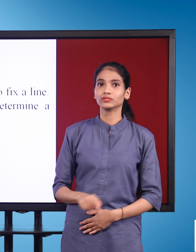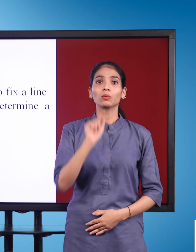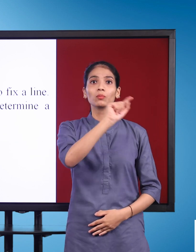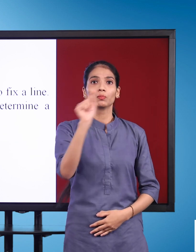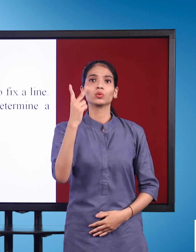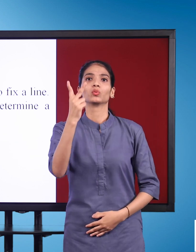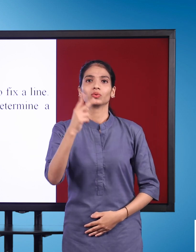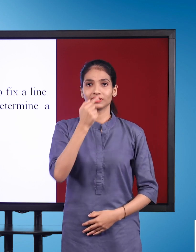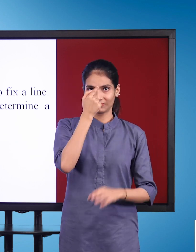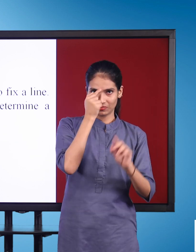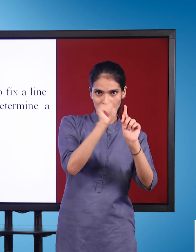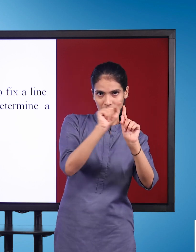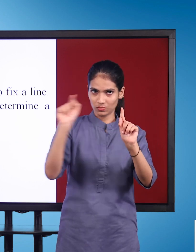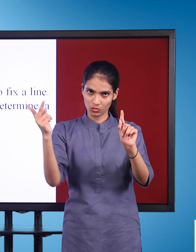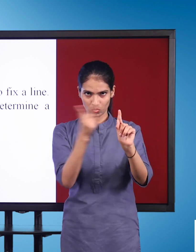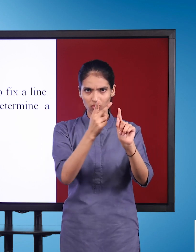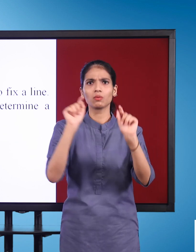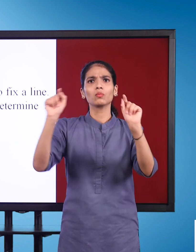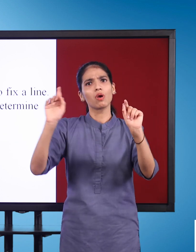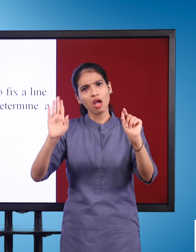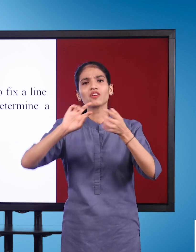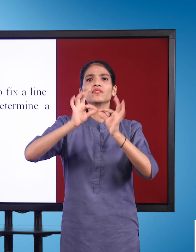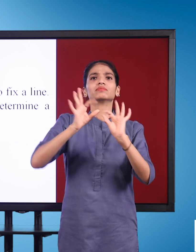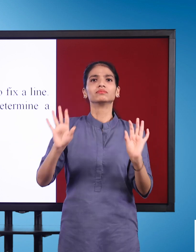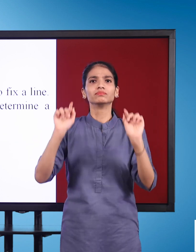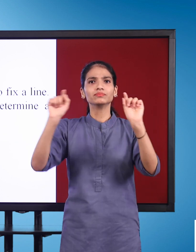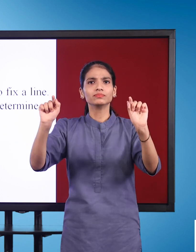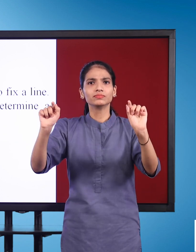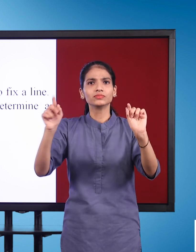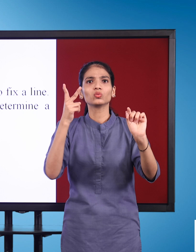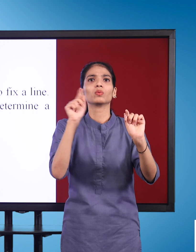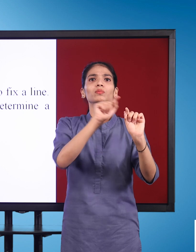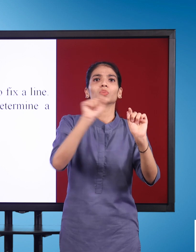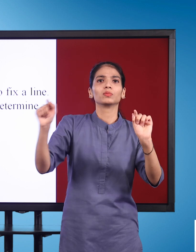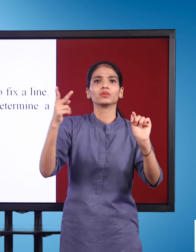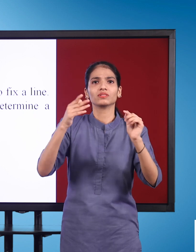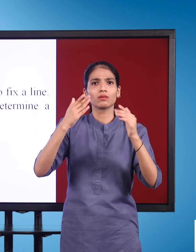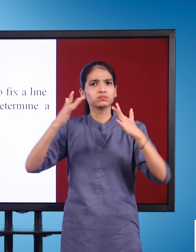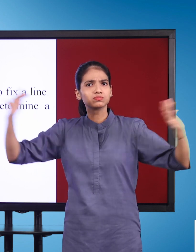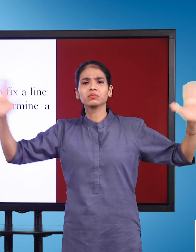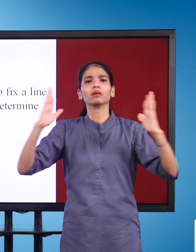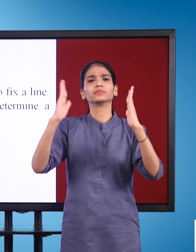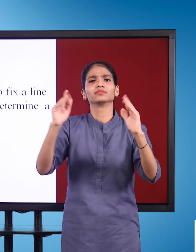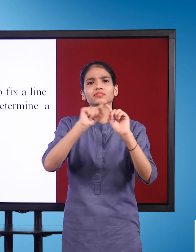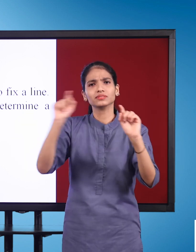Two points are enough to fix a line. We say 2 points determine a line.